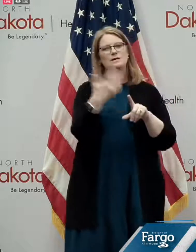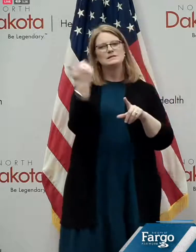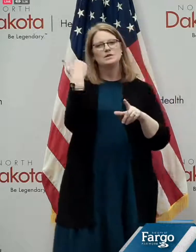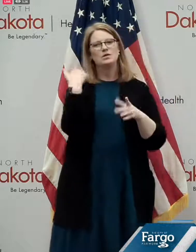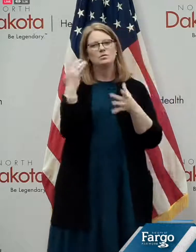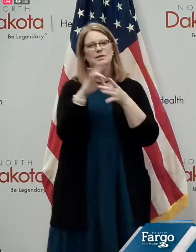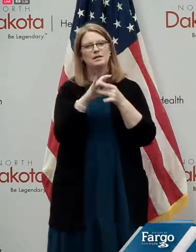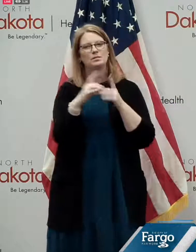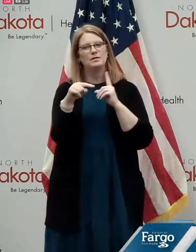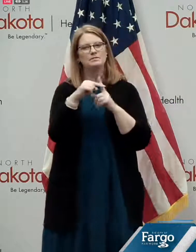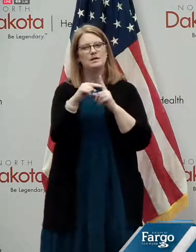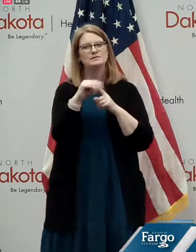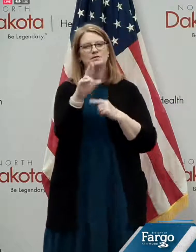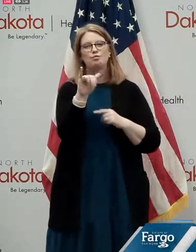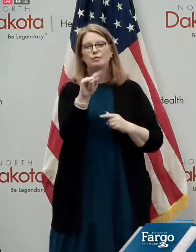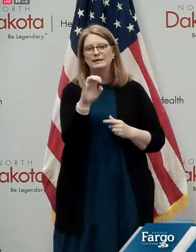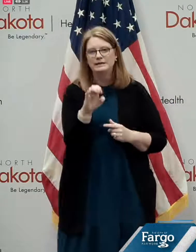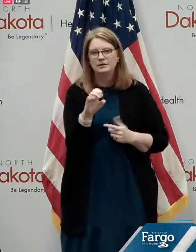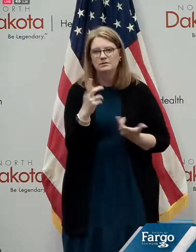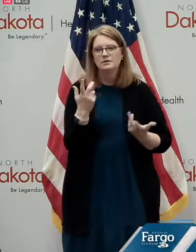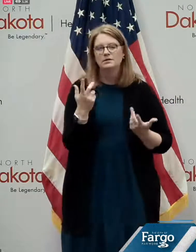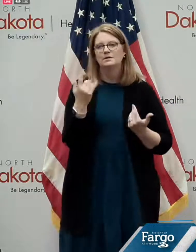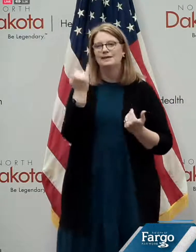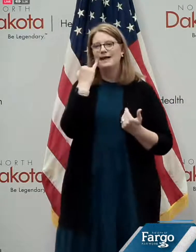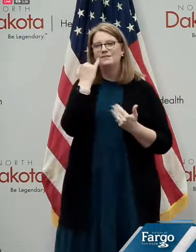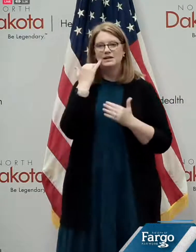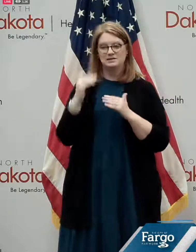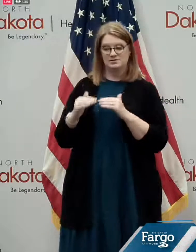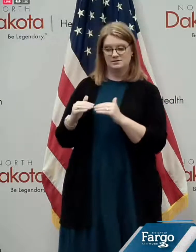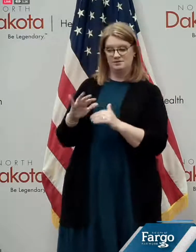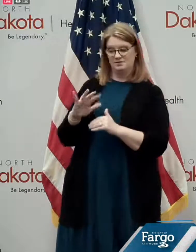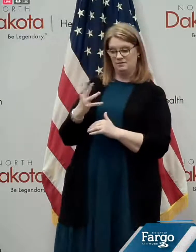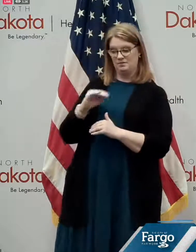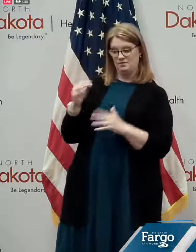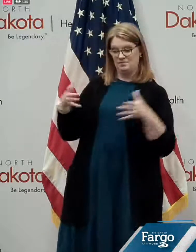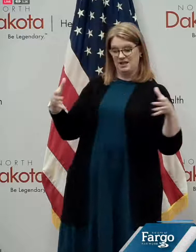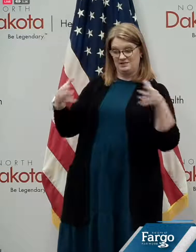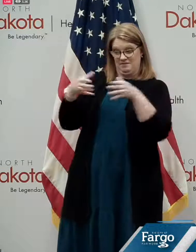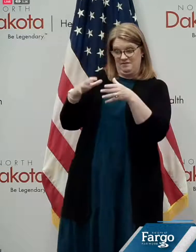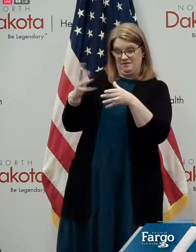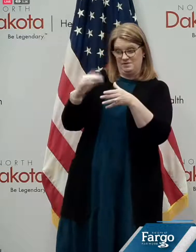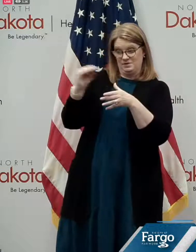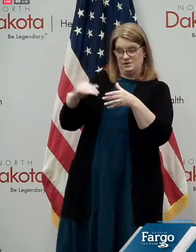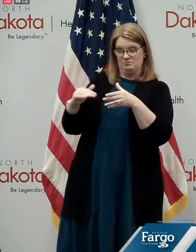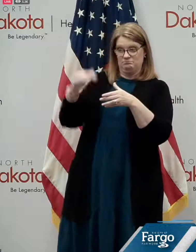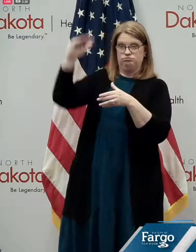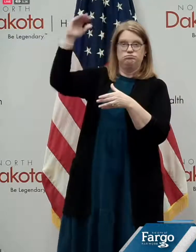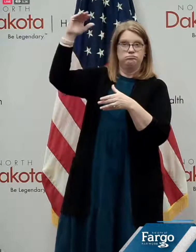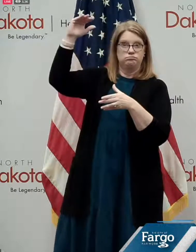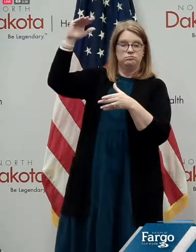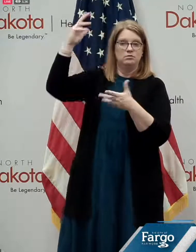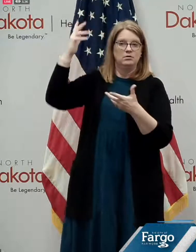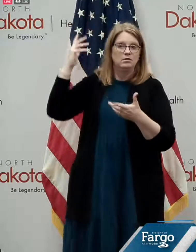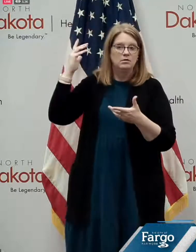on positivity rate, let's say if it, gets above, 5% or above a certain growth rate, and then it's,